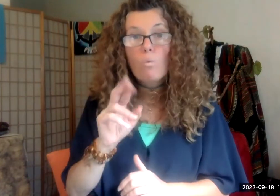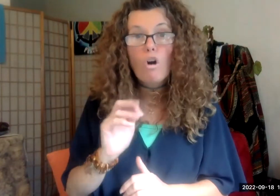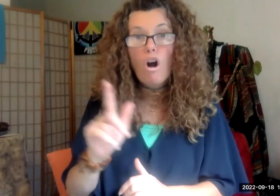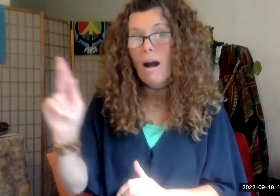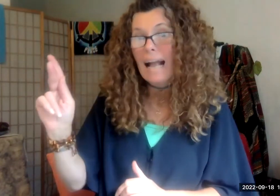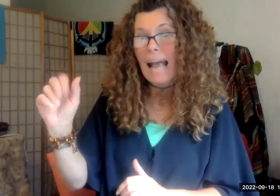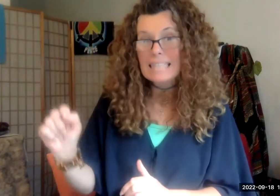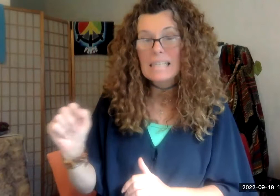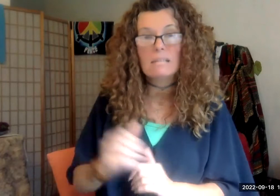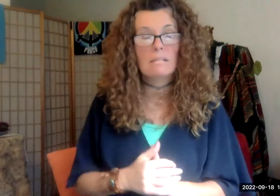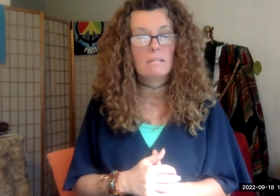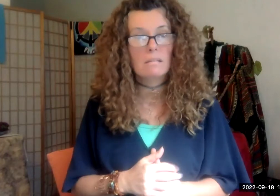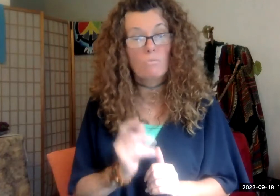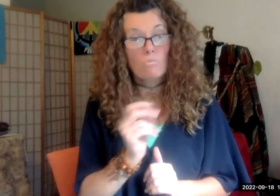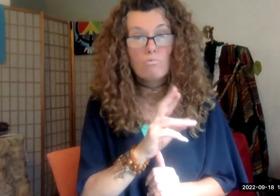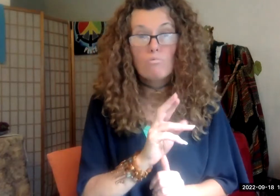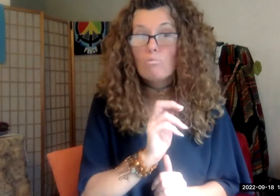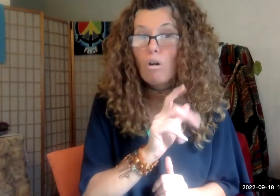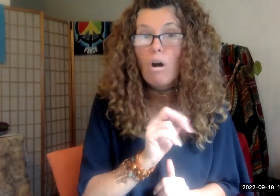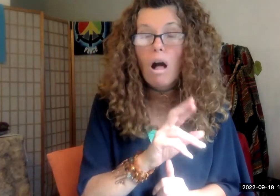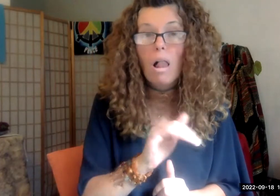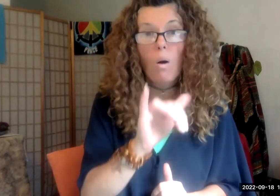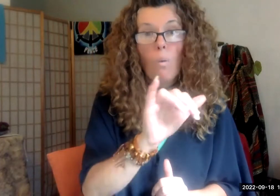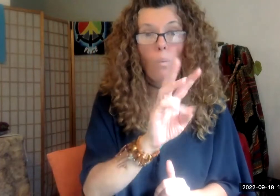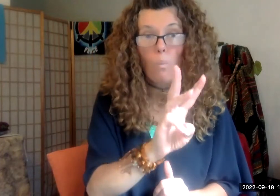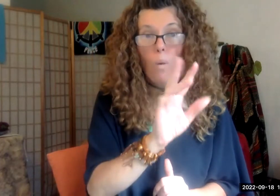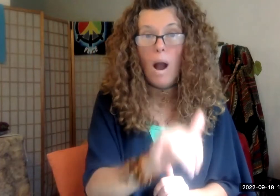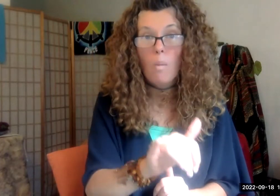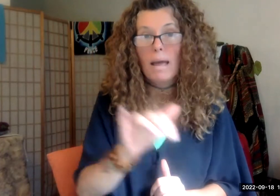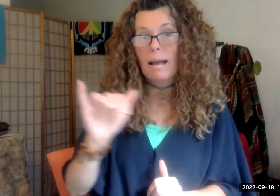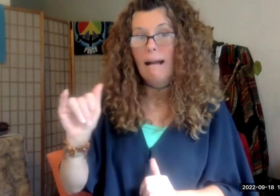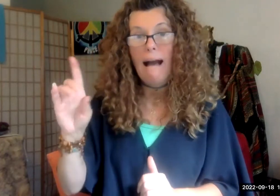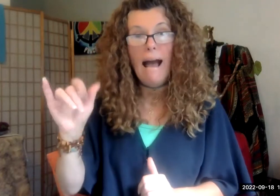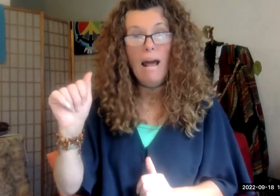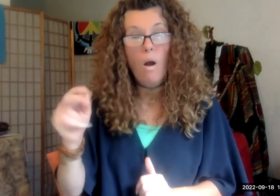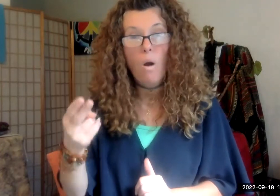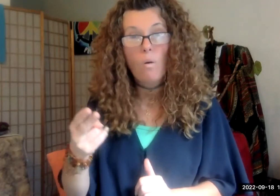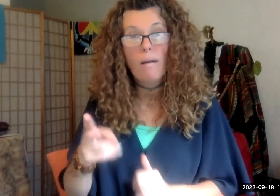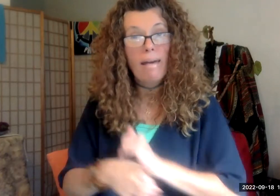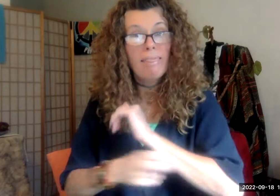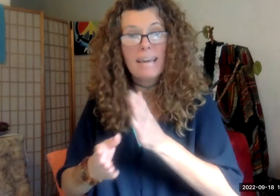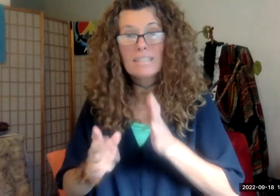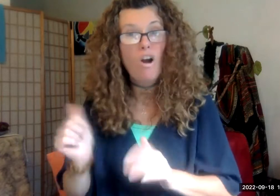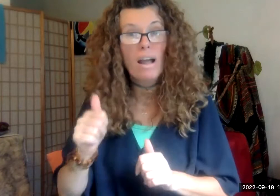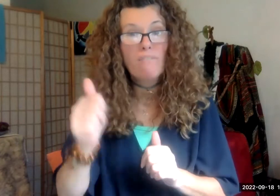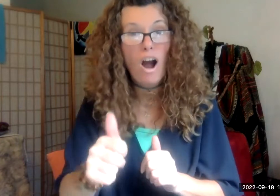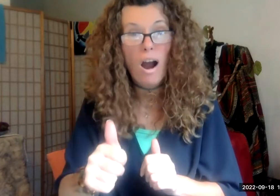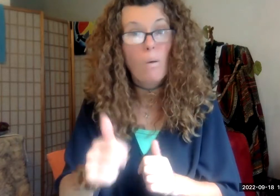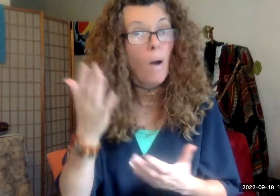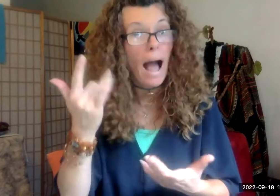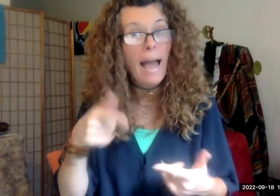Kansas, rural, Wyoming, Idaho for that matter, thieves don't get very far because they do get